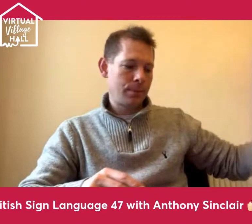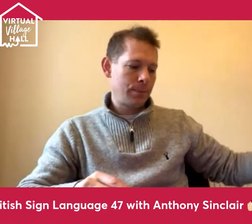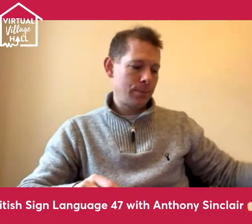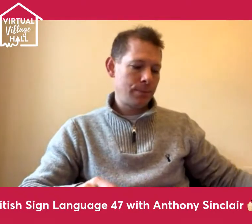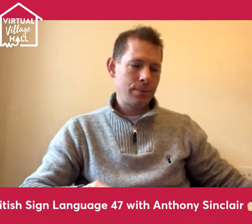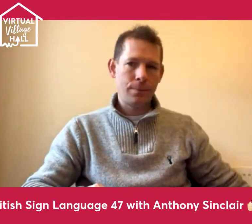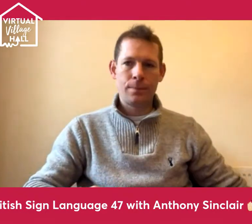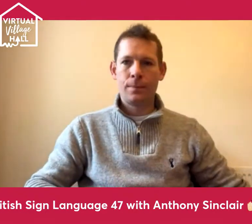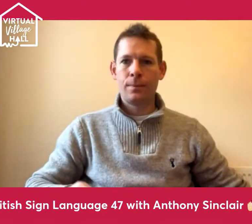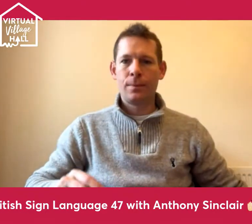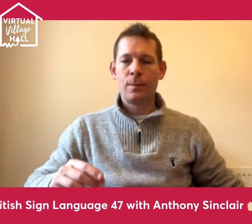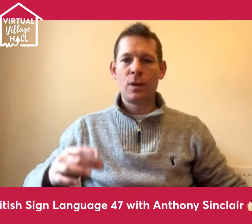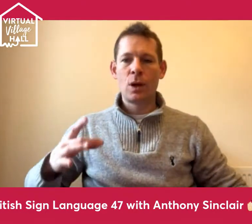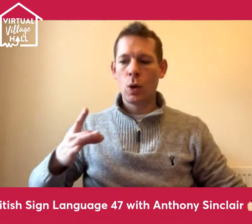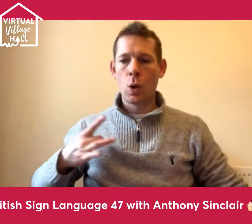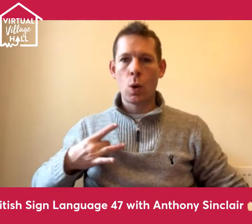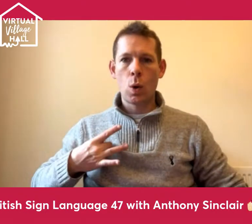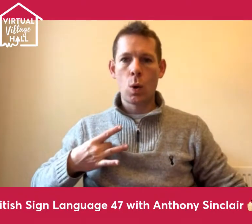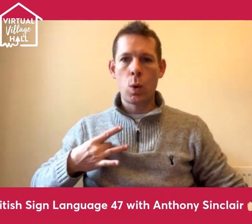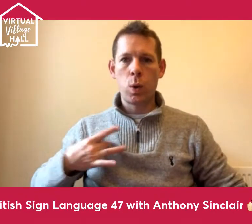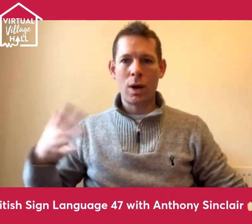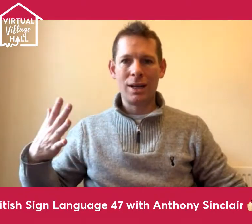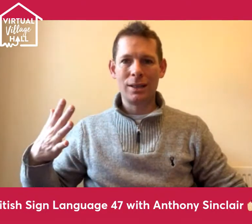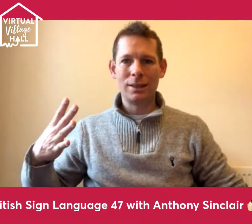And this one is white.